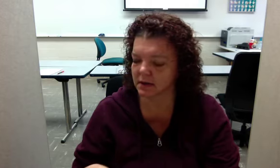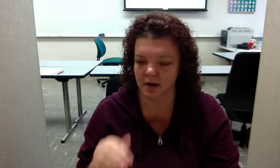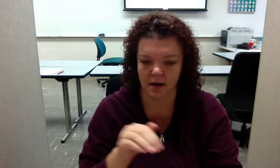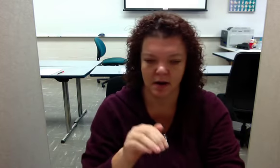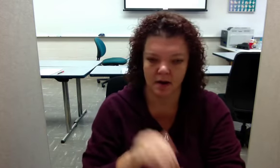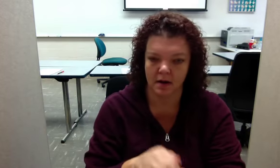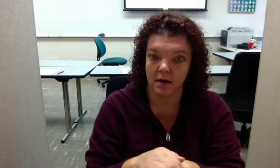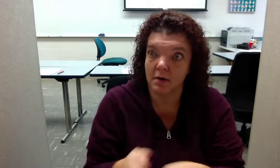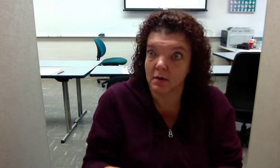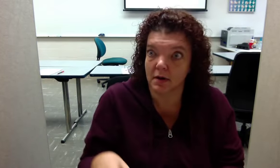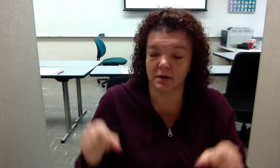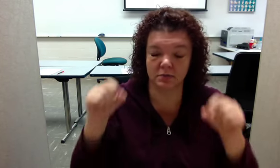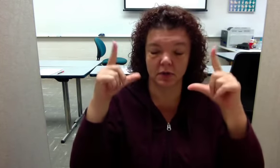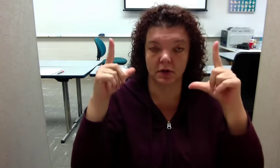cannons pointed down at the city.